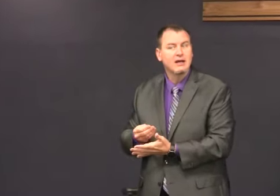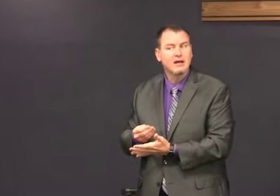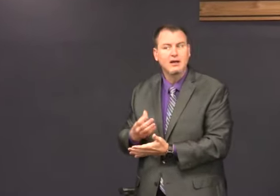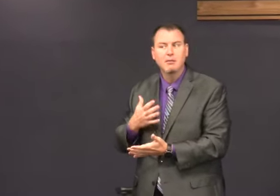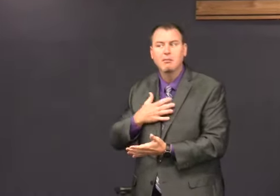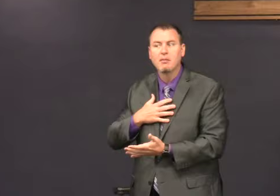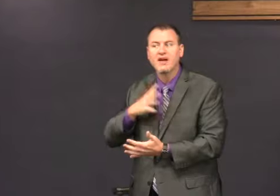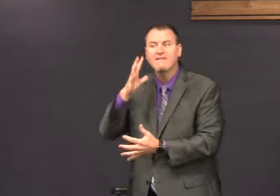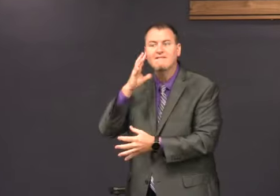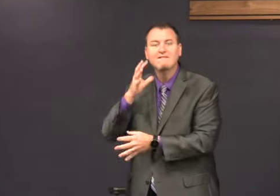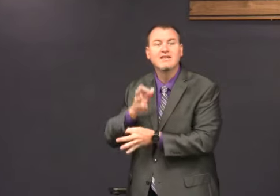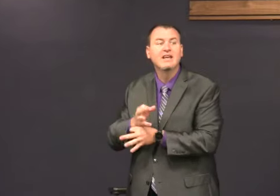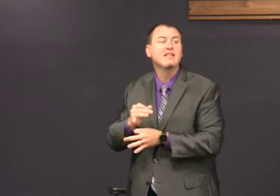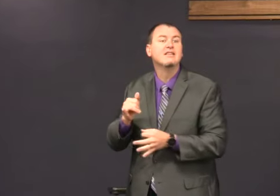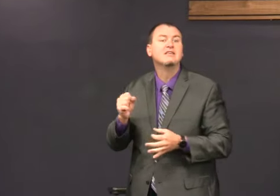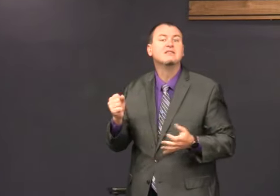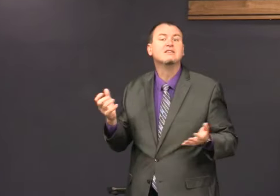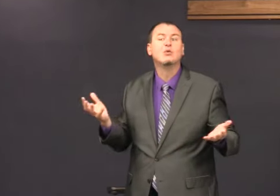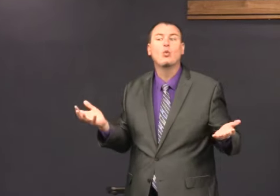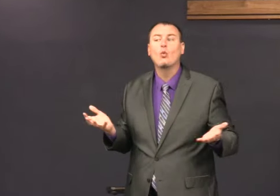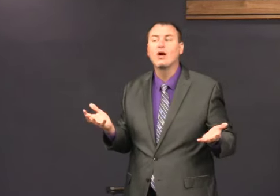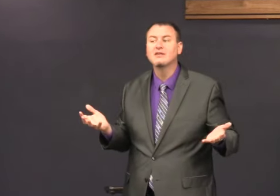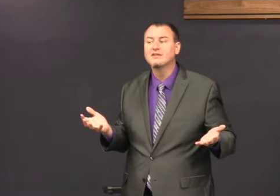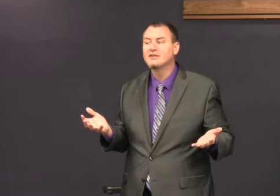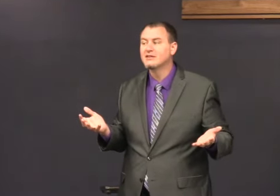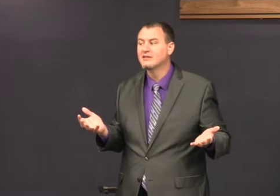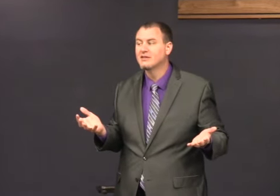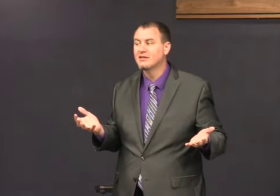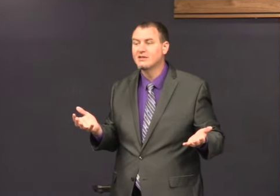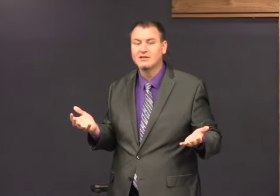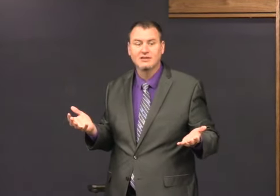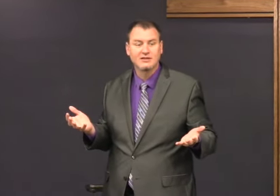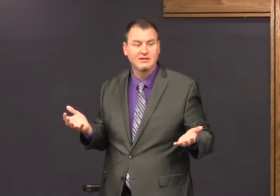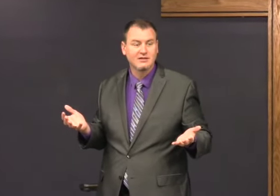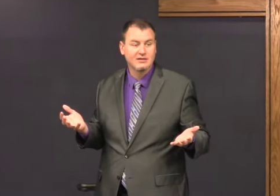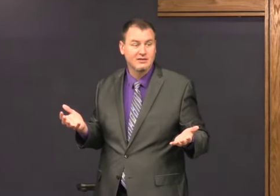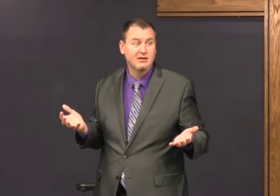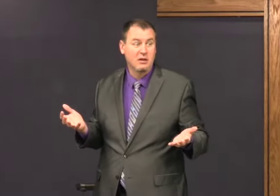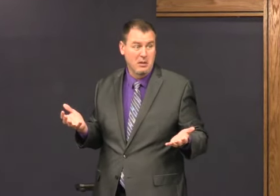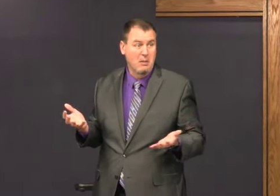If I have my faith in money, if I trust in money,